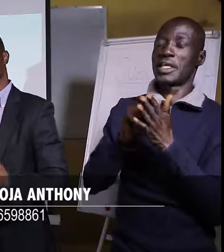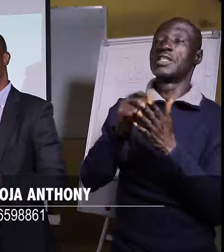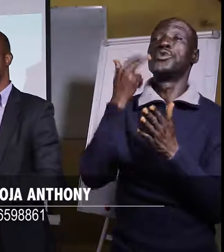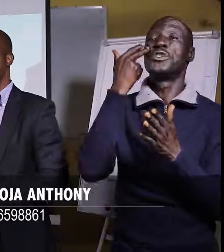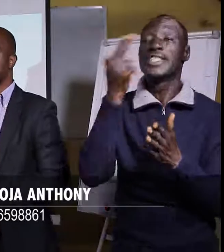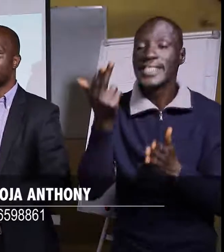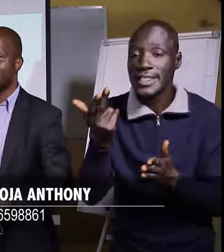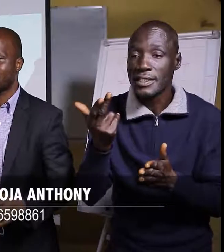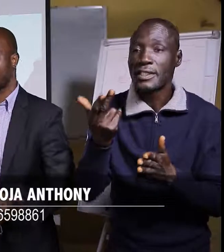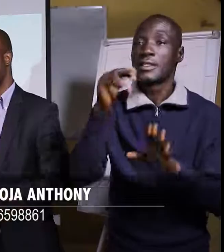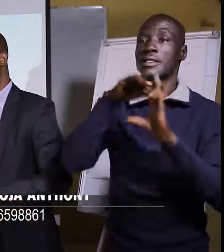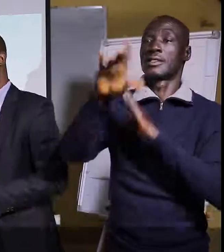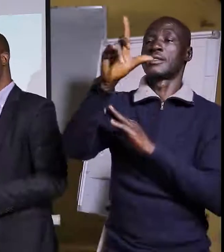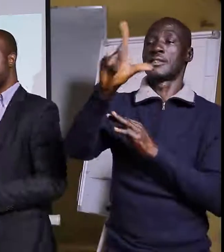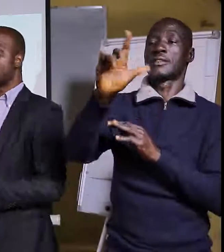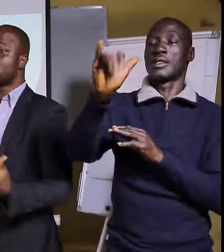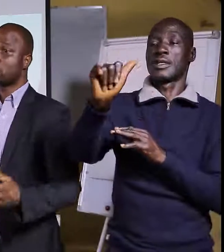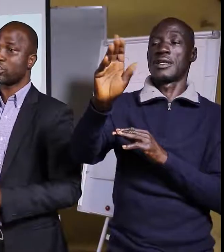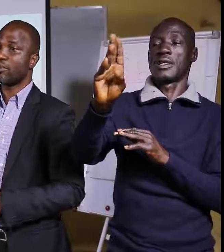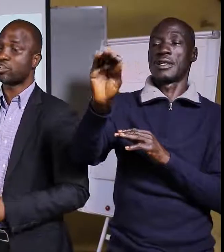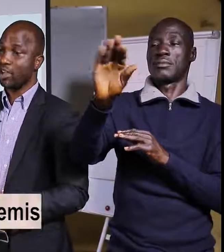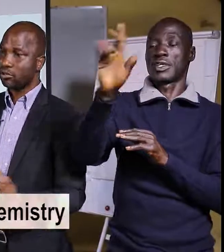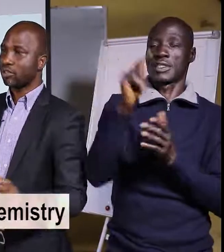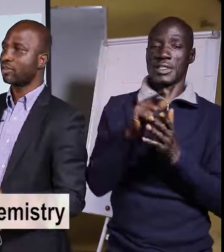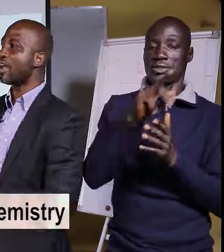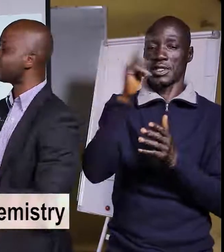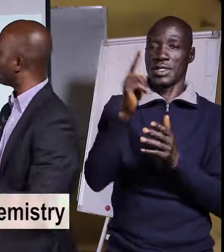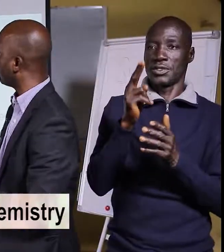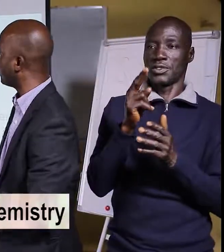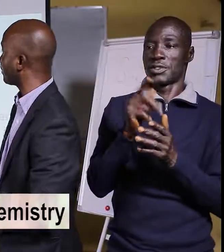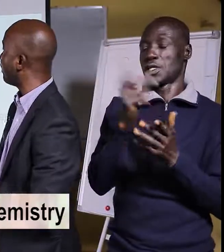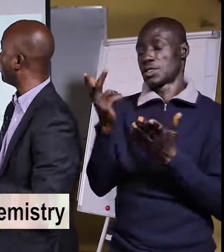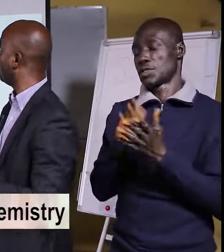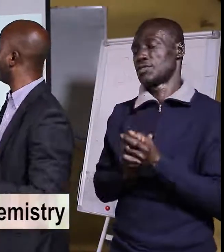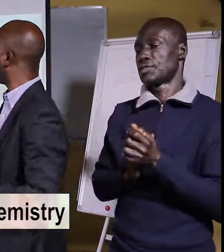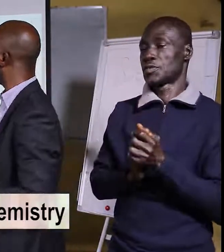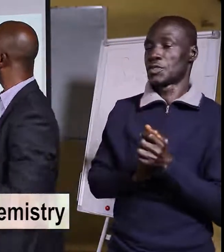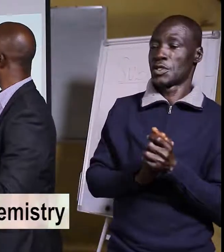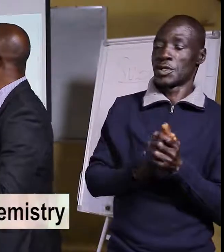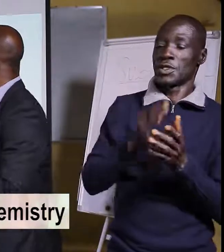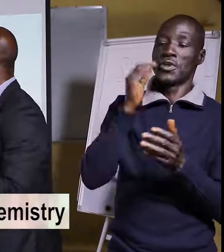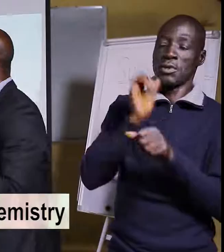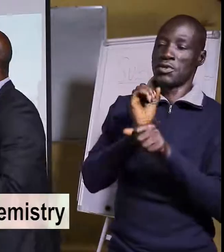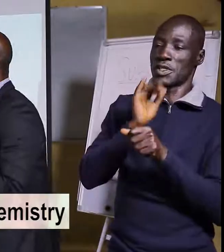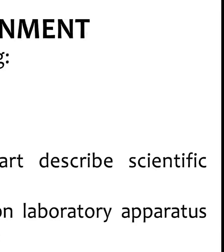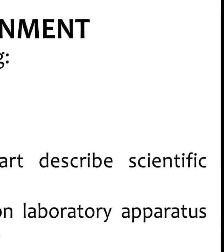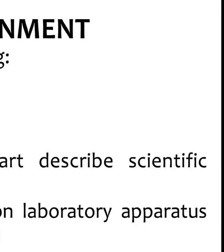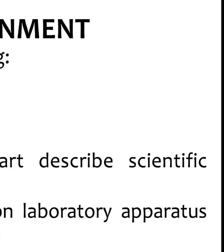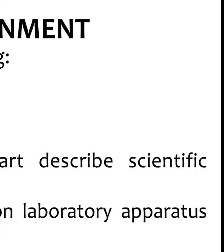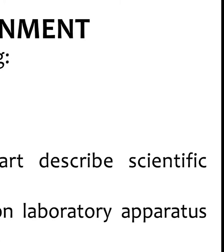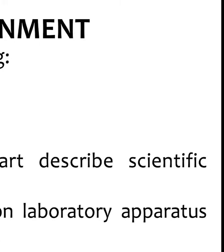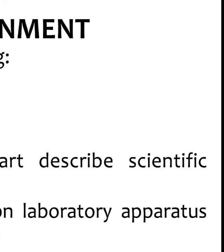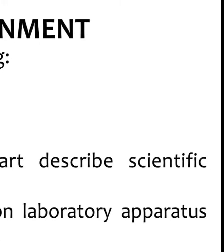you have actually learned from the lesson. And you can use resource material to give us answers for this assignment. My assignment says, define